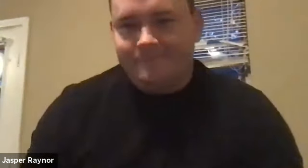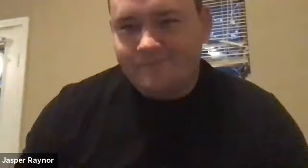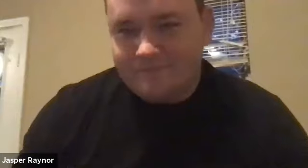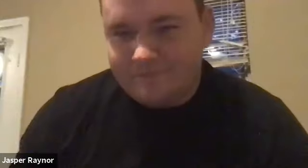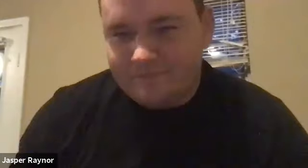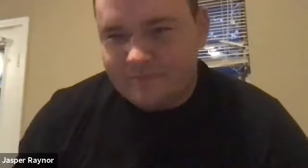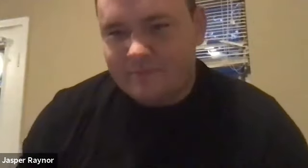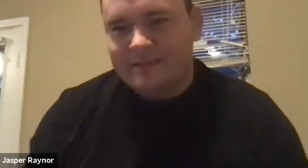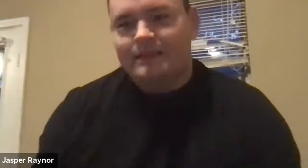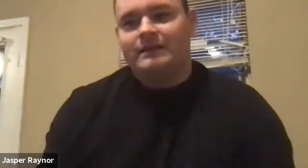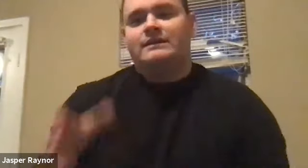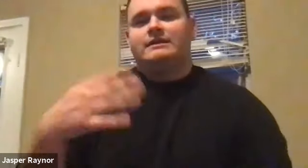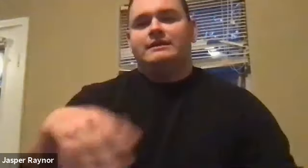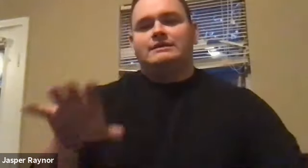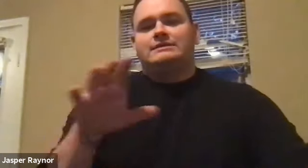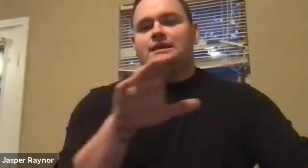Cool. Next,